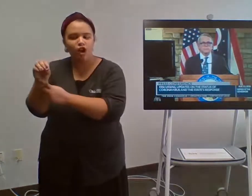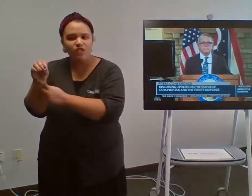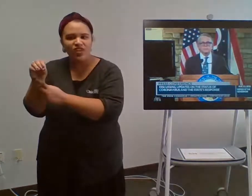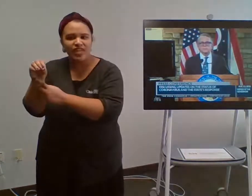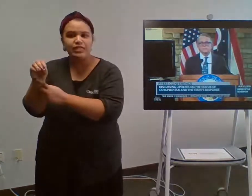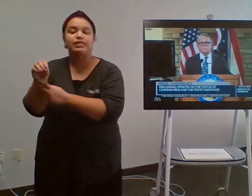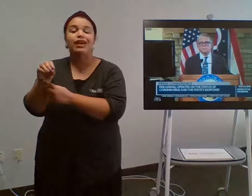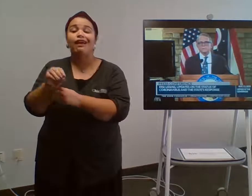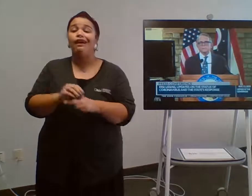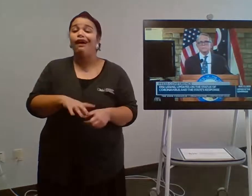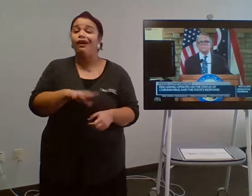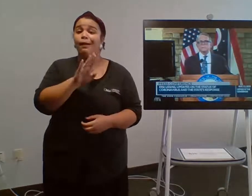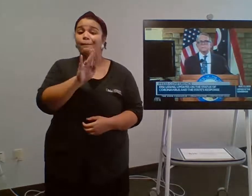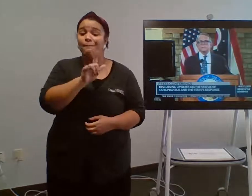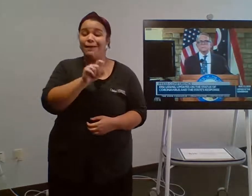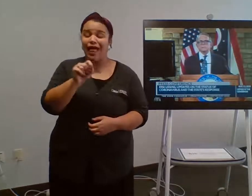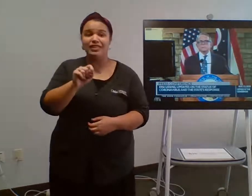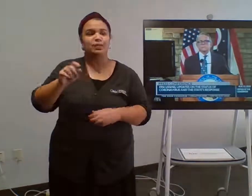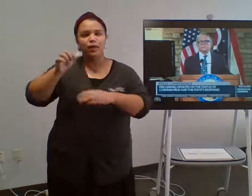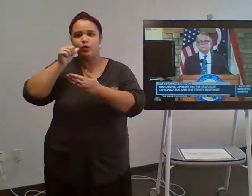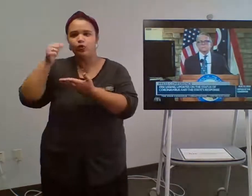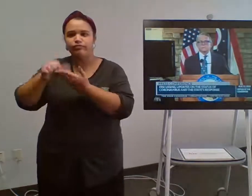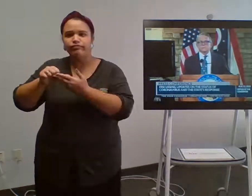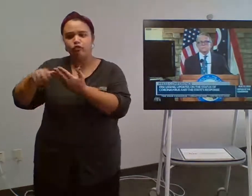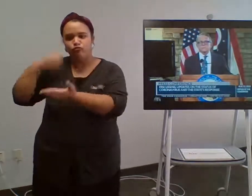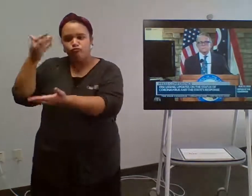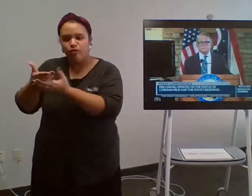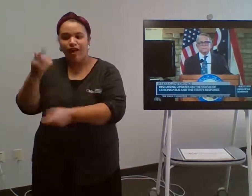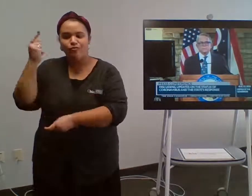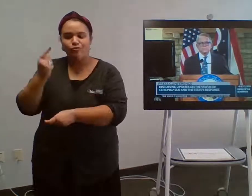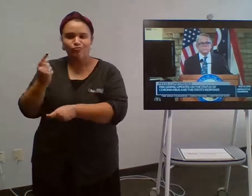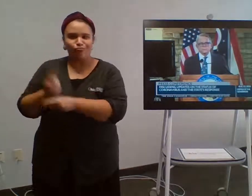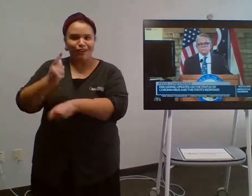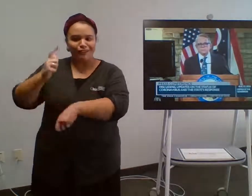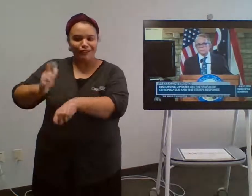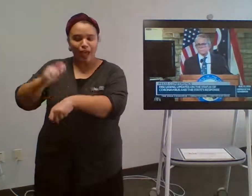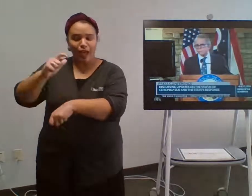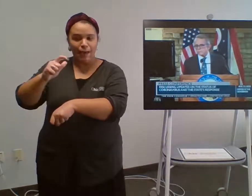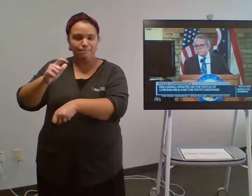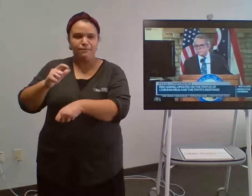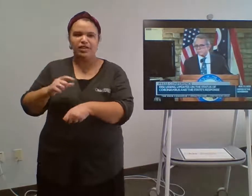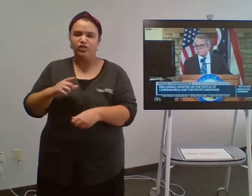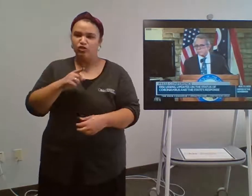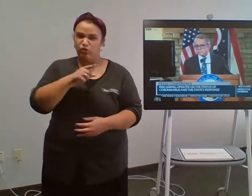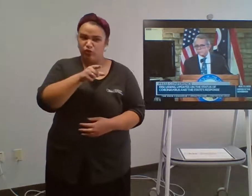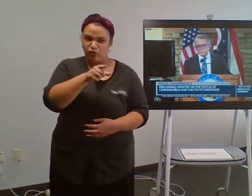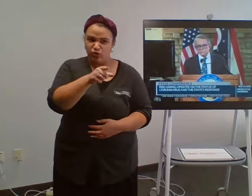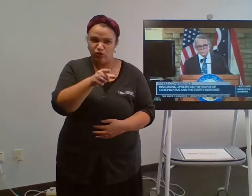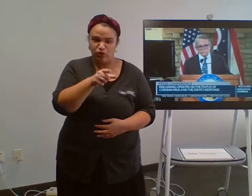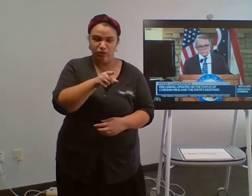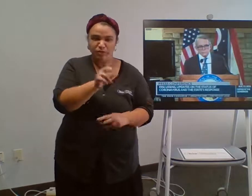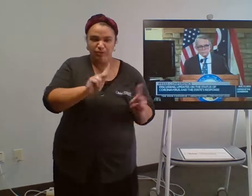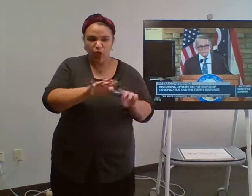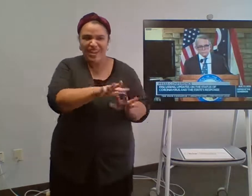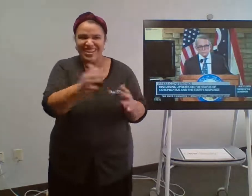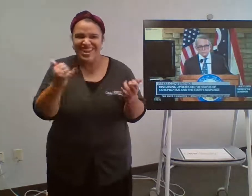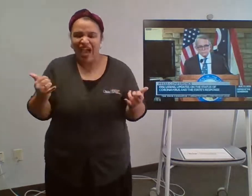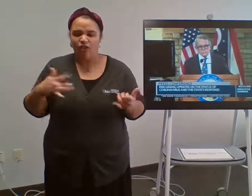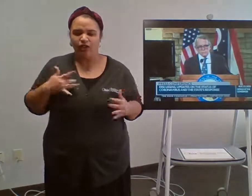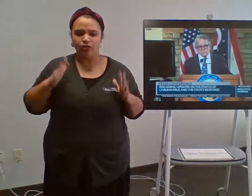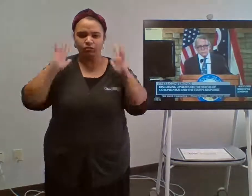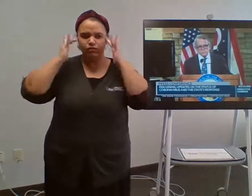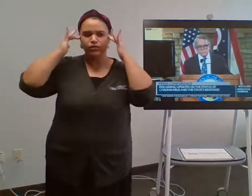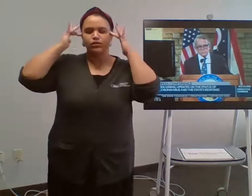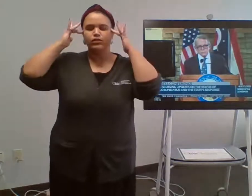ballots delivered on time, do you agree with the decision by Secretary of State LaRose to ban election